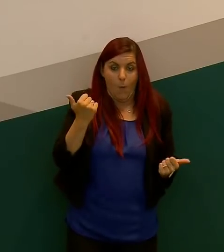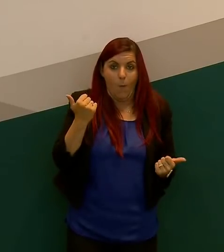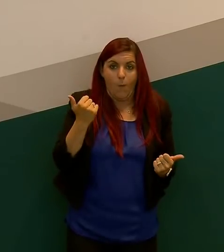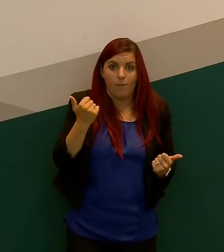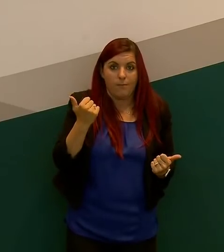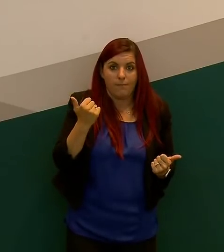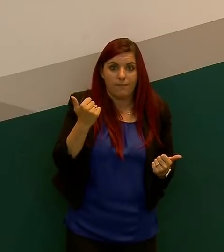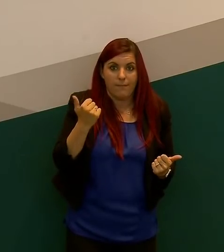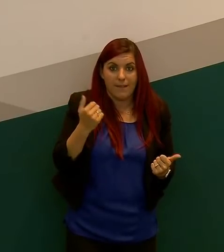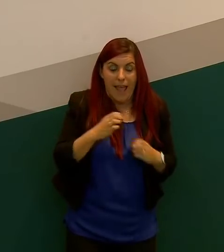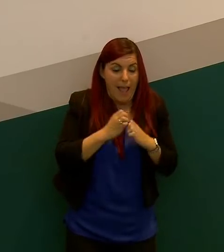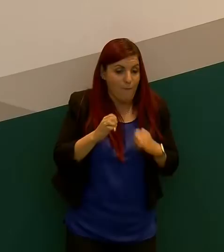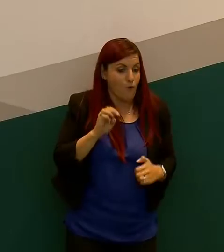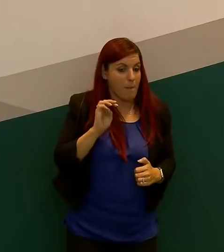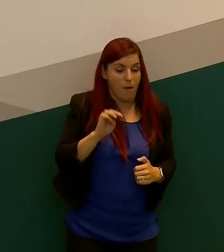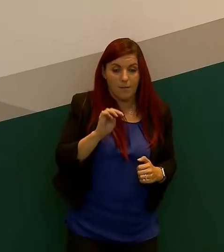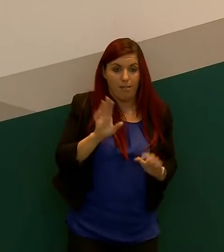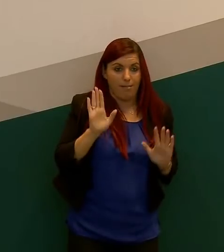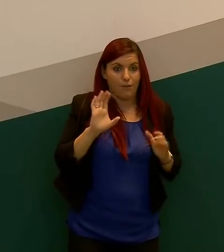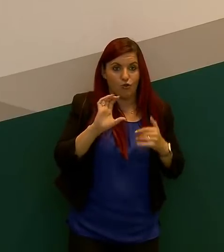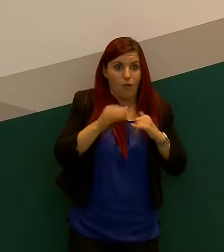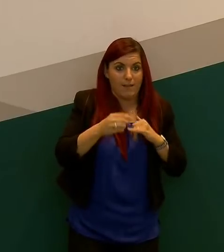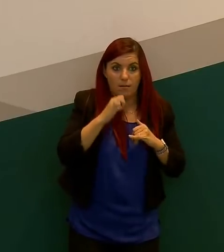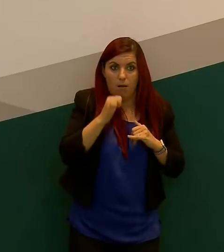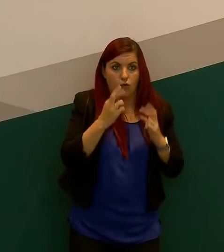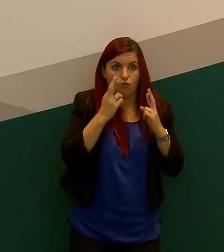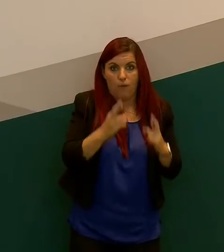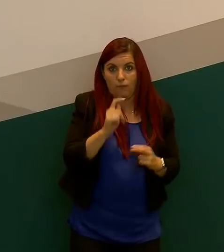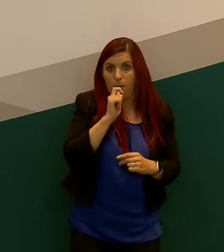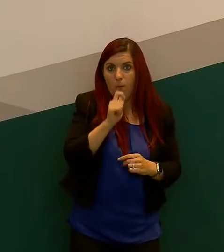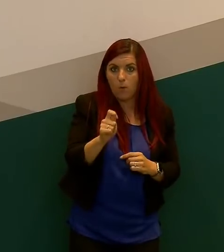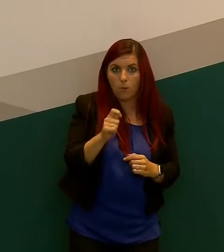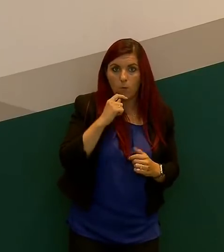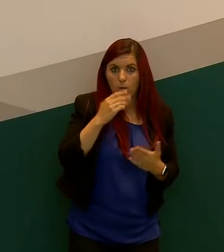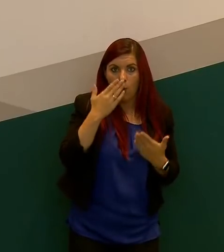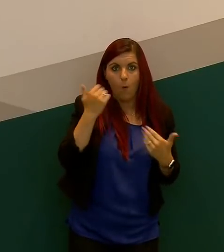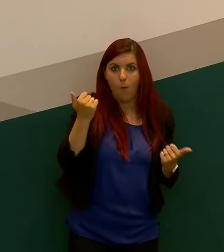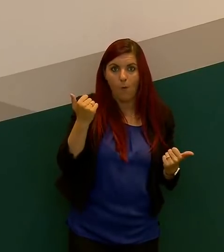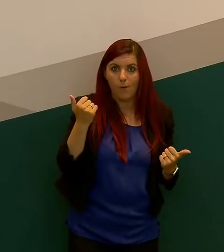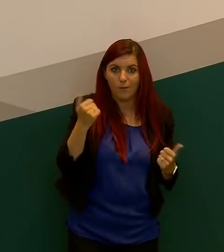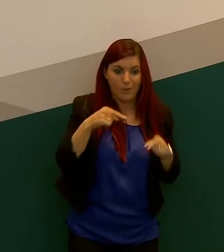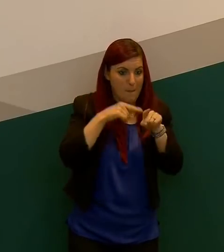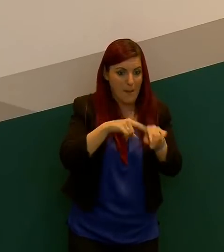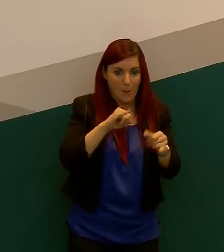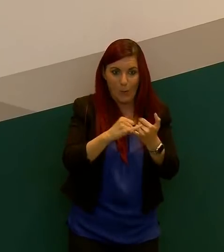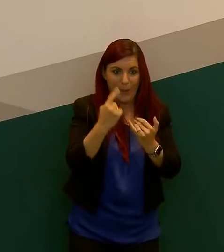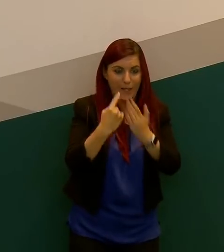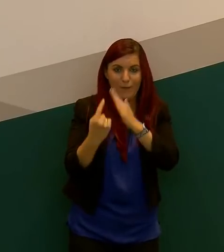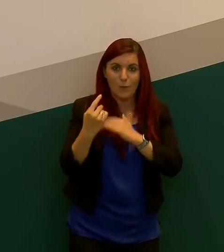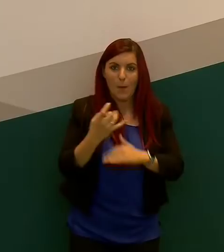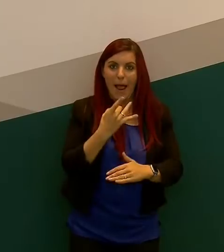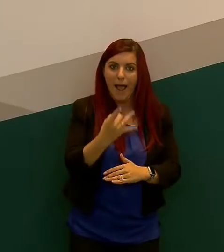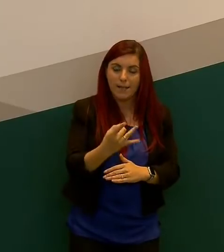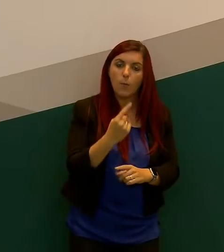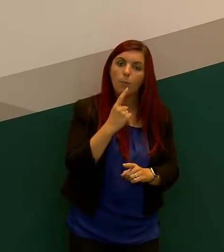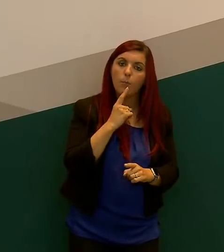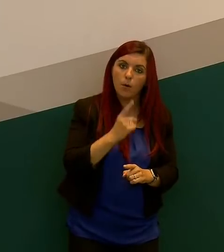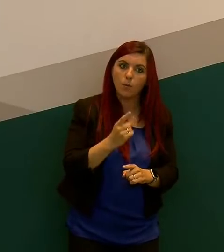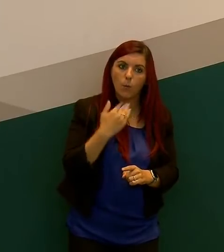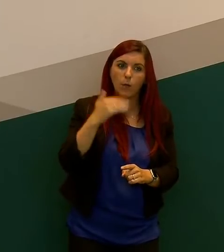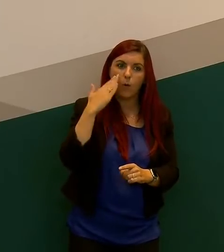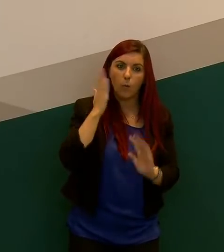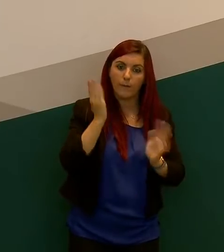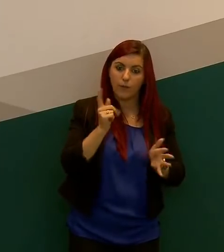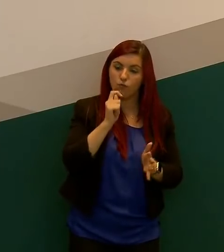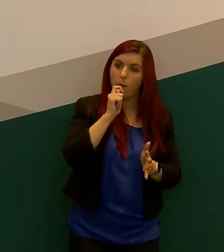there's every possibility that that's not an accurate report in respect of an individual. And we know when we reported a